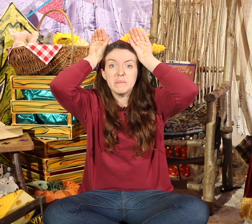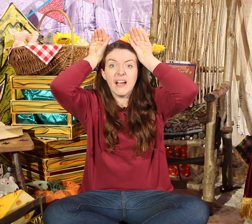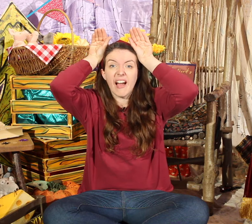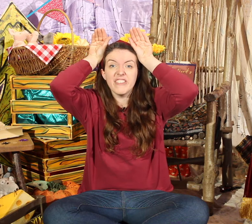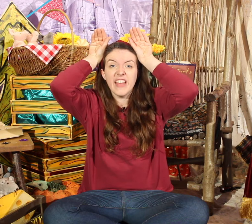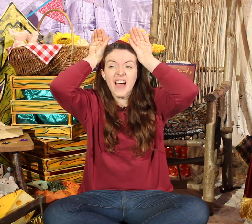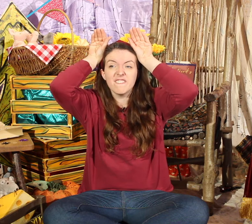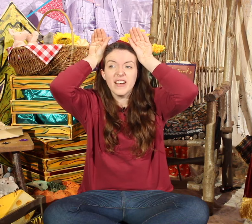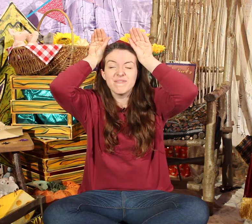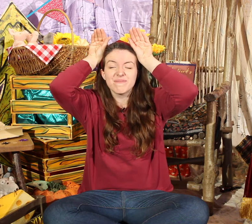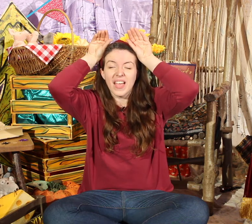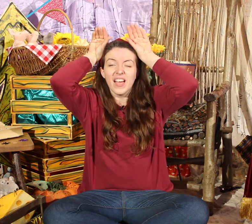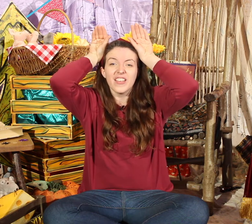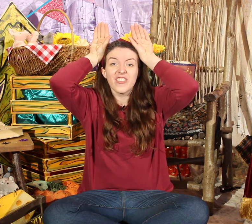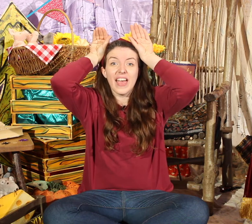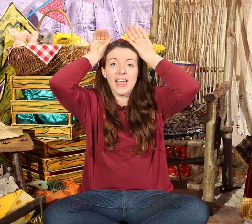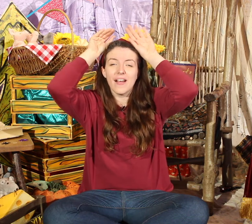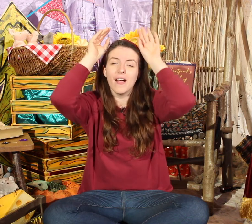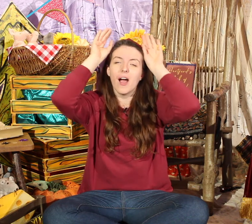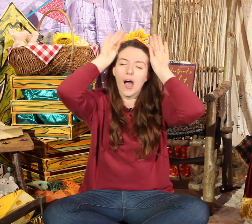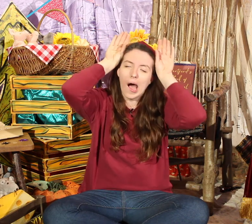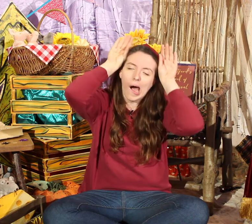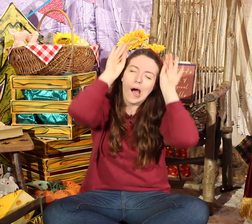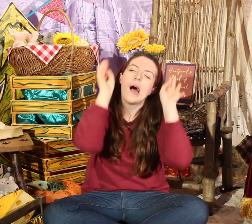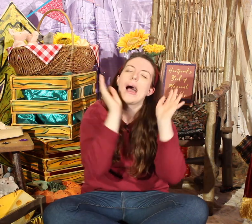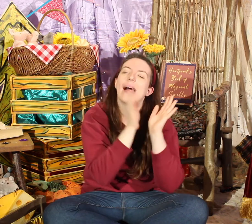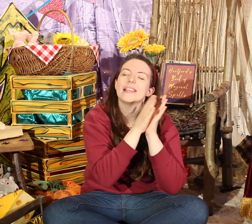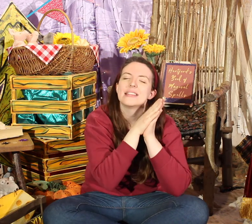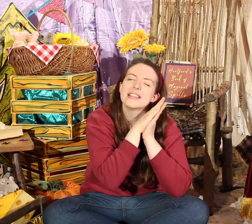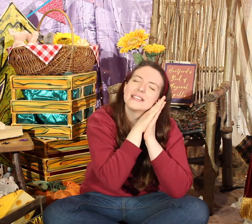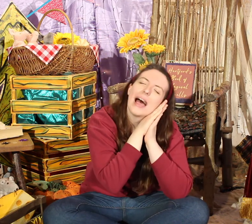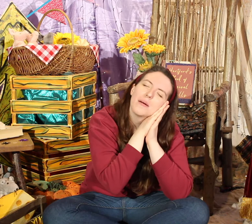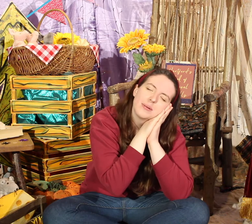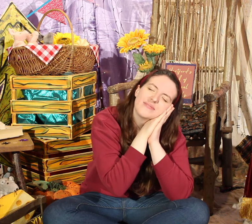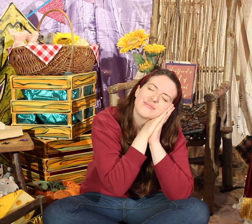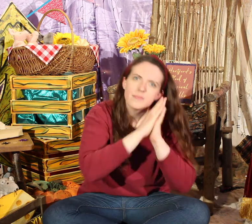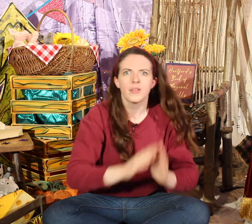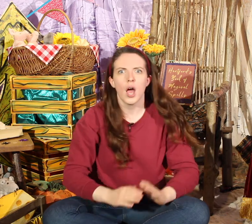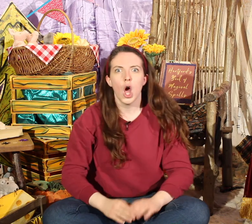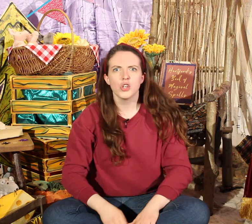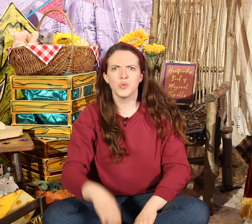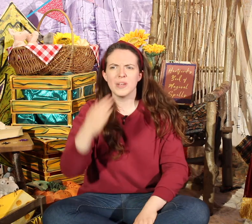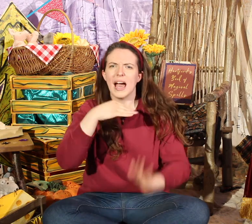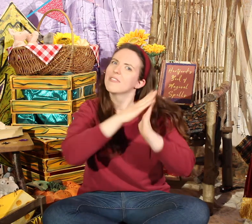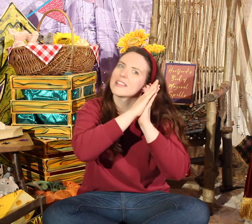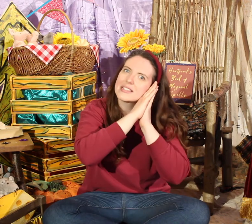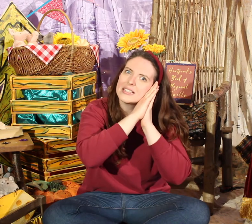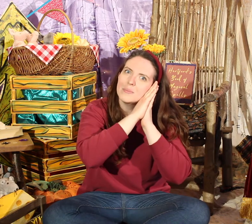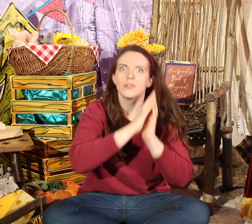Maybe I'll have a nap. So the hare had a little nap. Should we have a little sleep, just